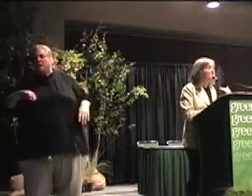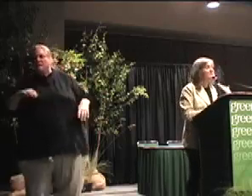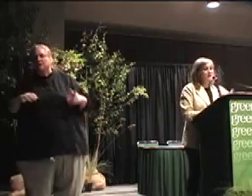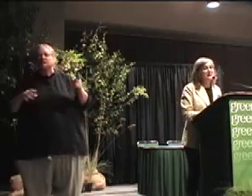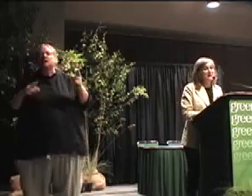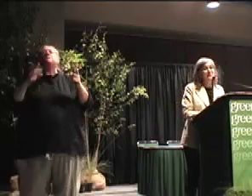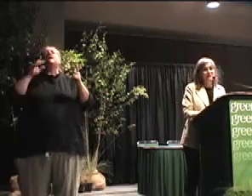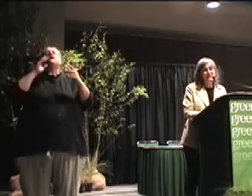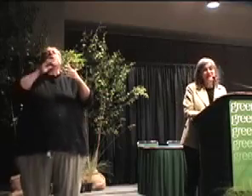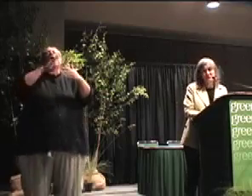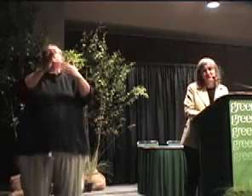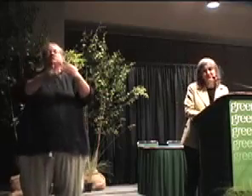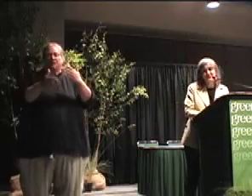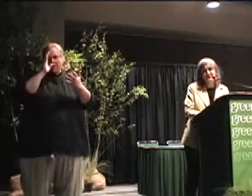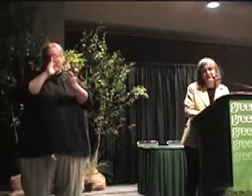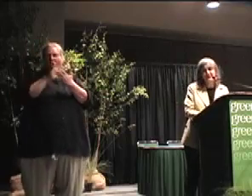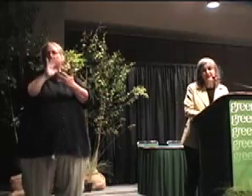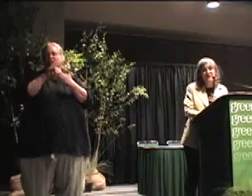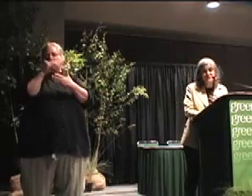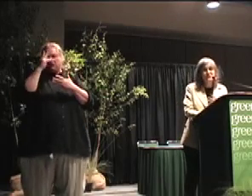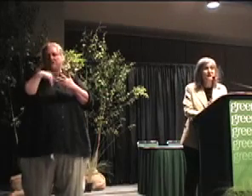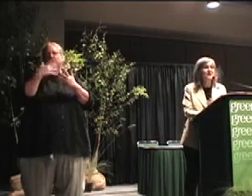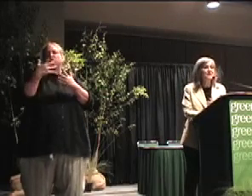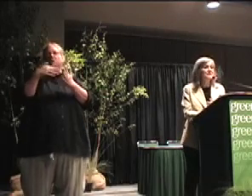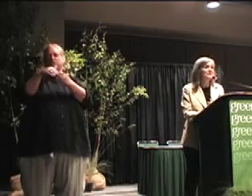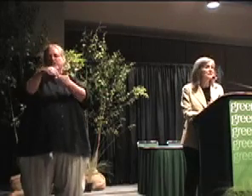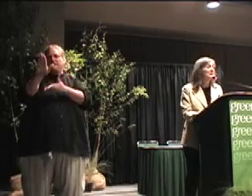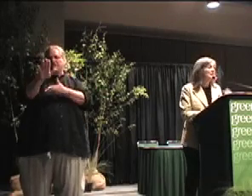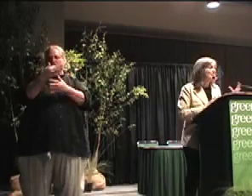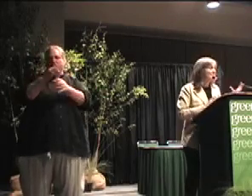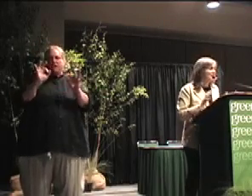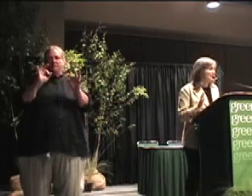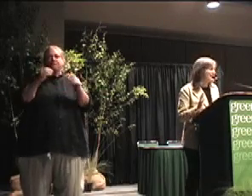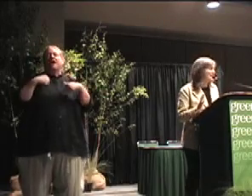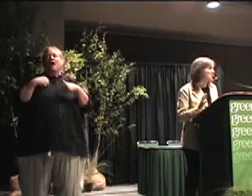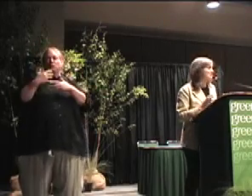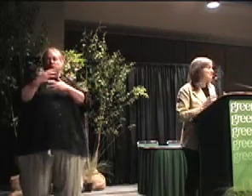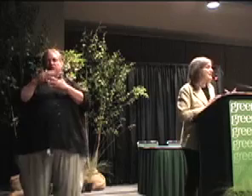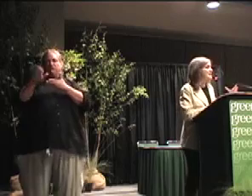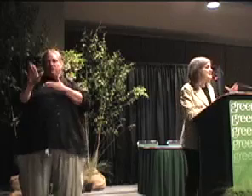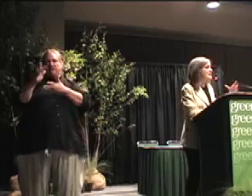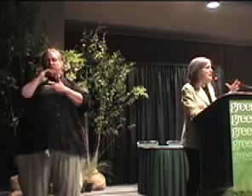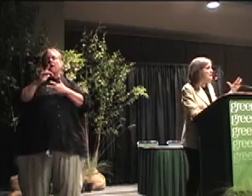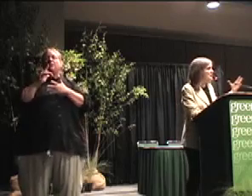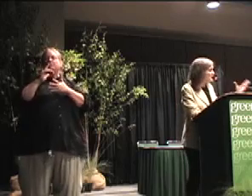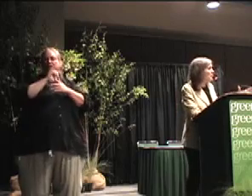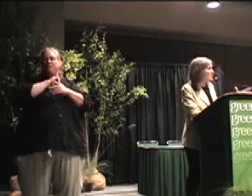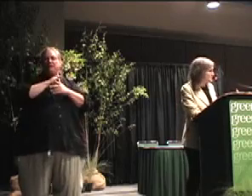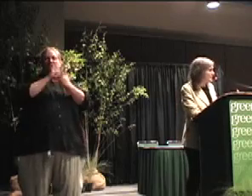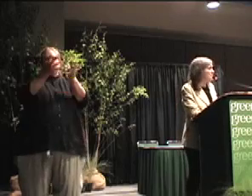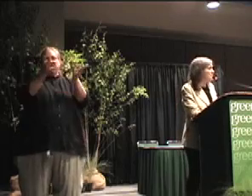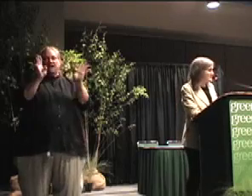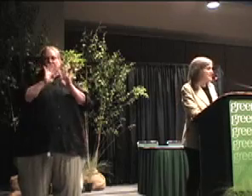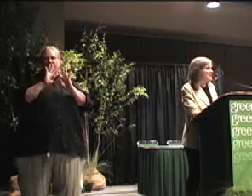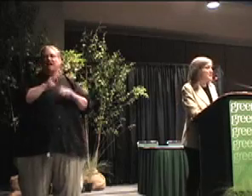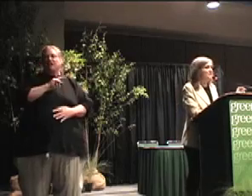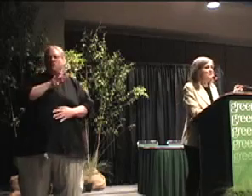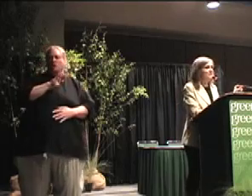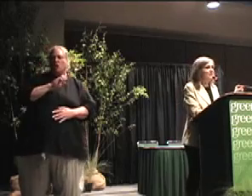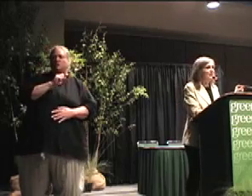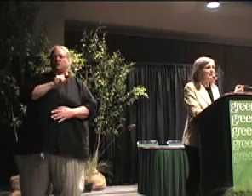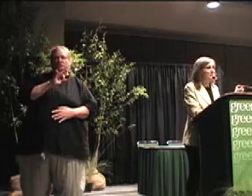but ultimately, I believe that's what freed us that night. I was freed out of the police cages, and Nicole and Sharif were